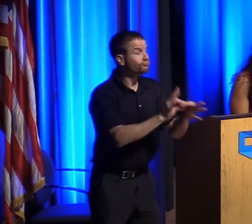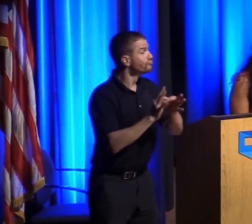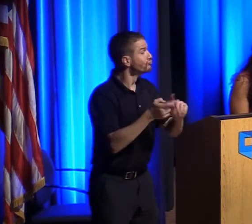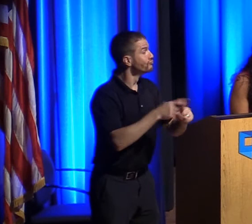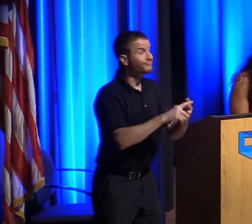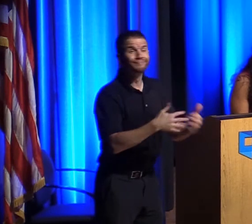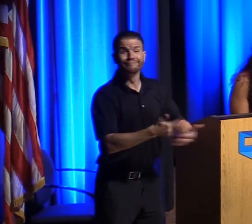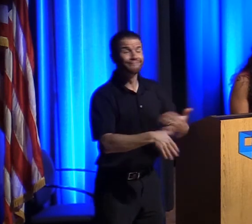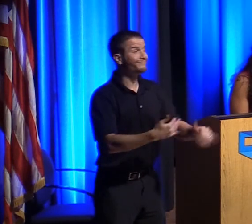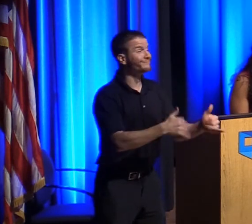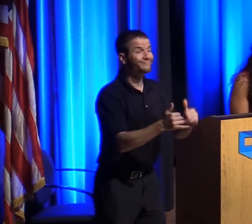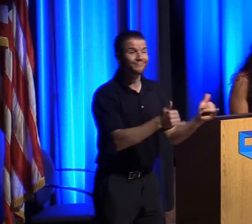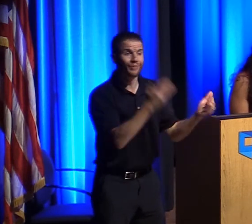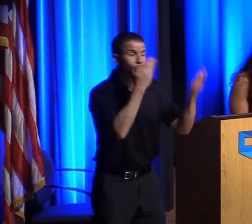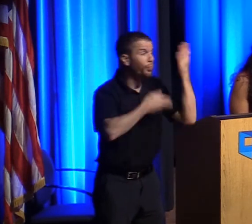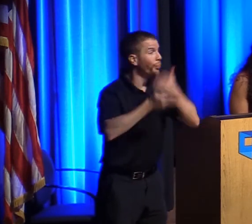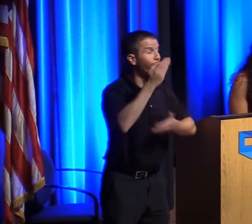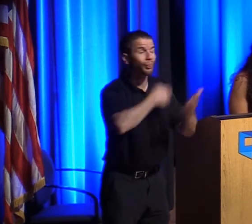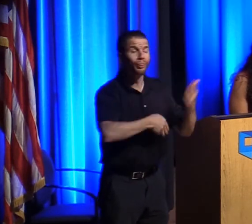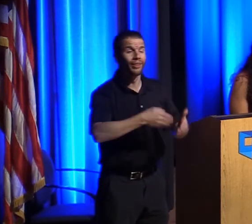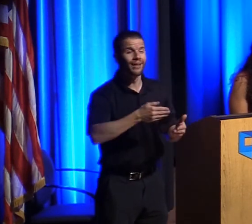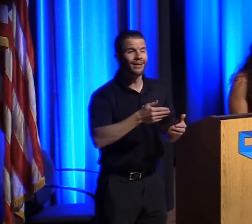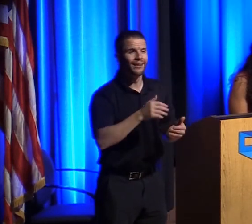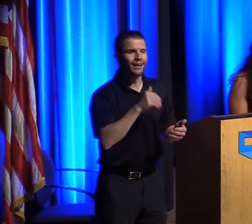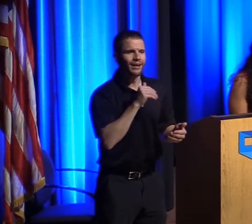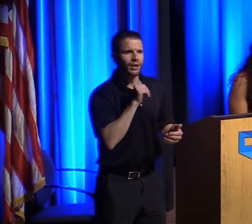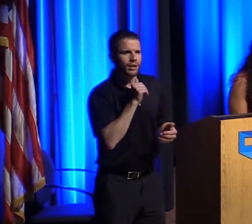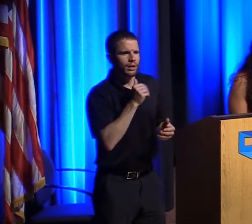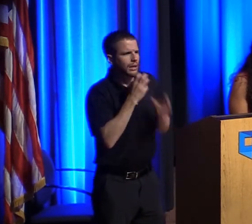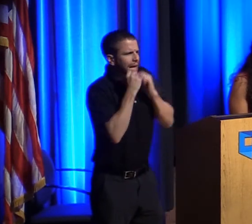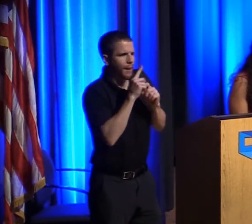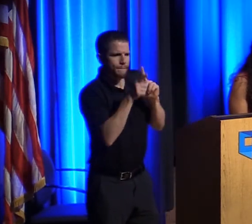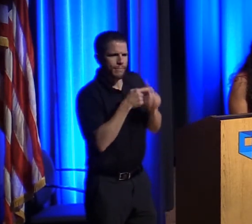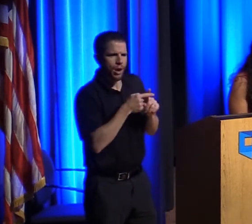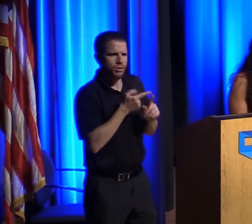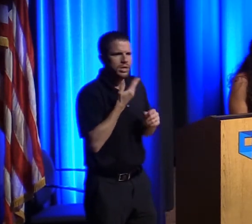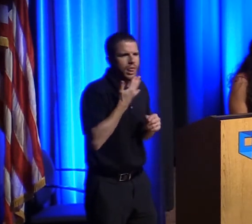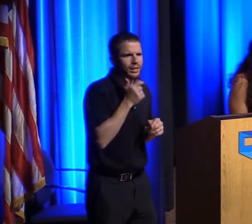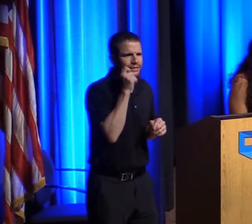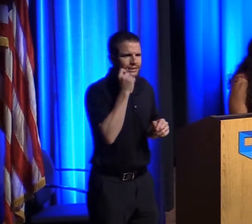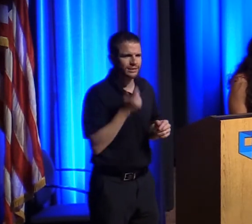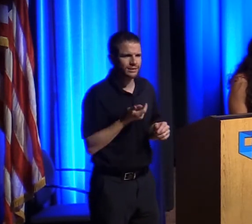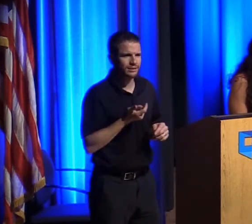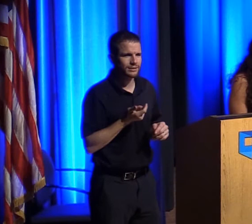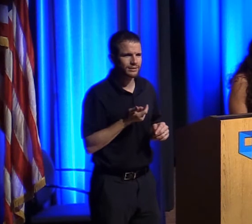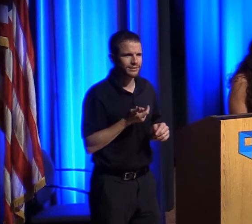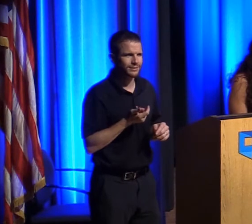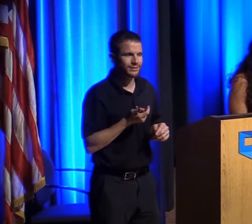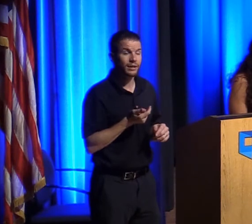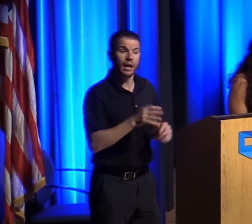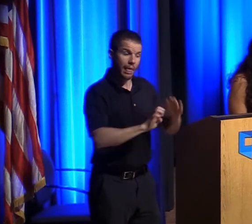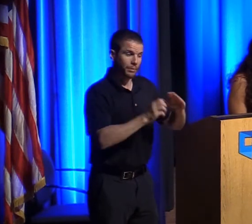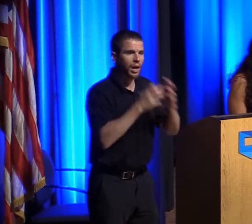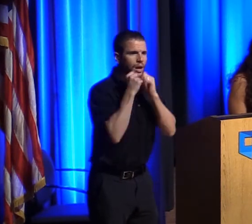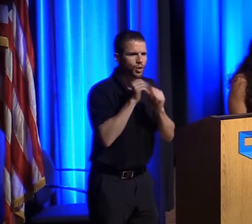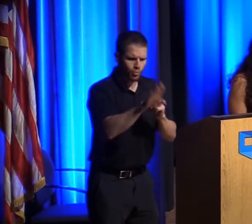right, and I think what they're projecting is like, these are my two best friends and they look different to me and it doesn't matter,